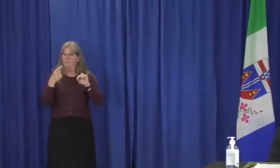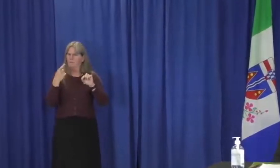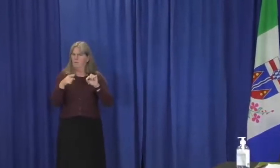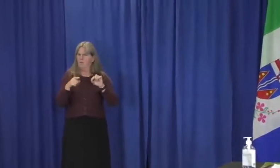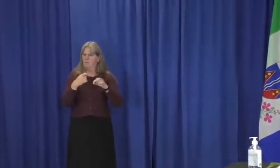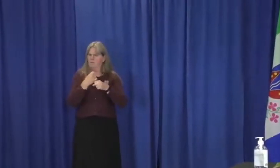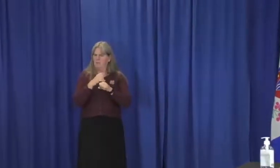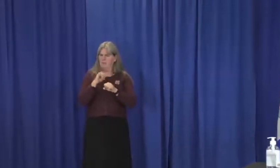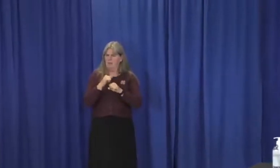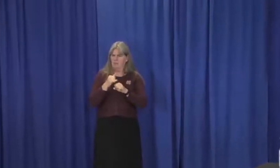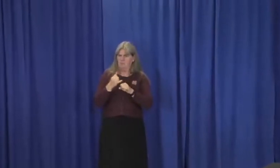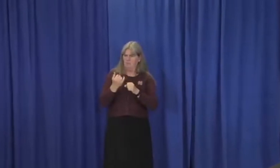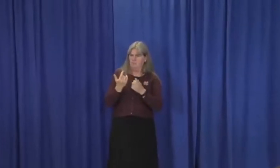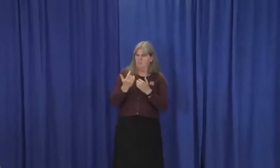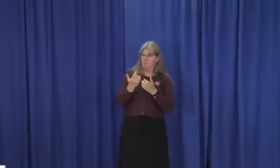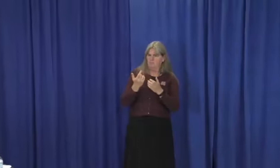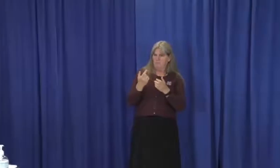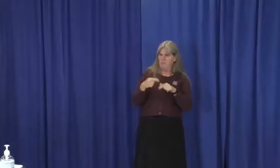out?